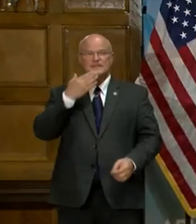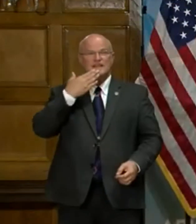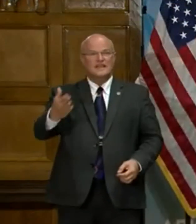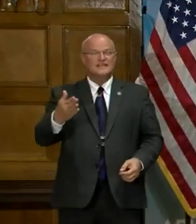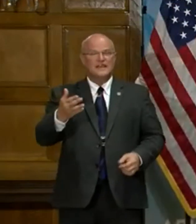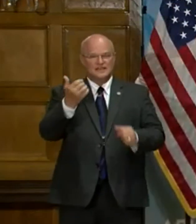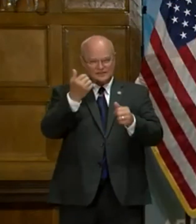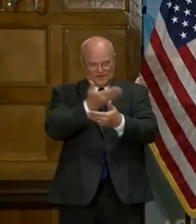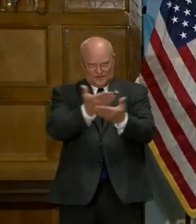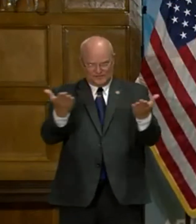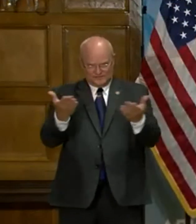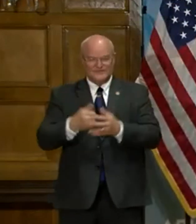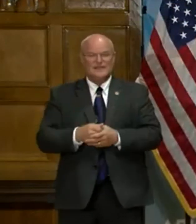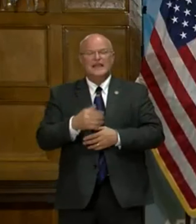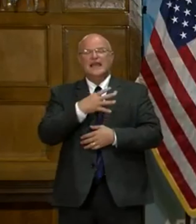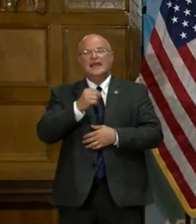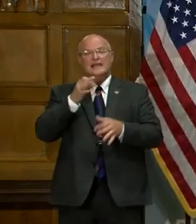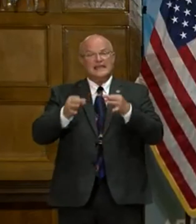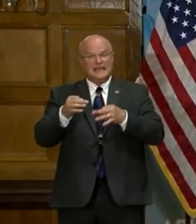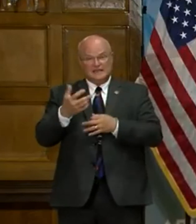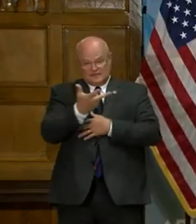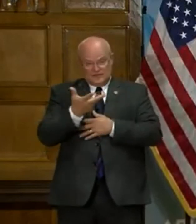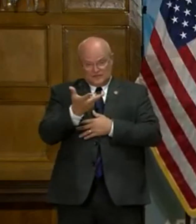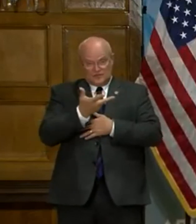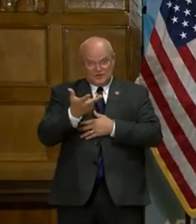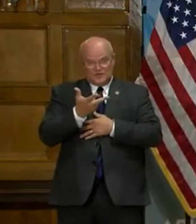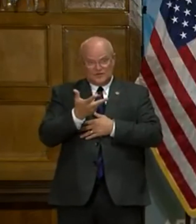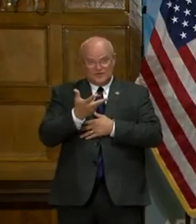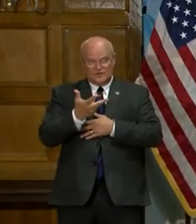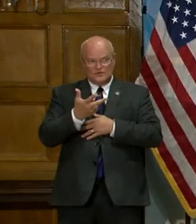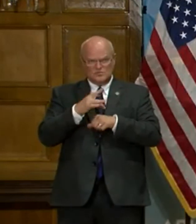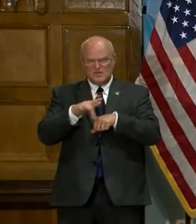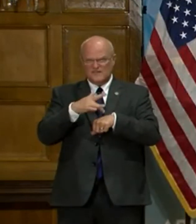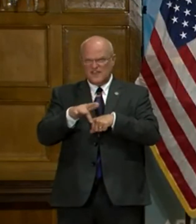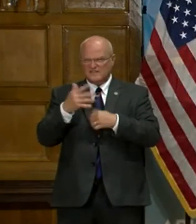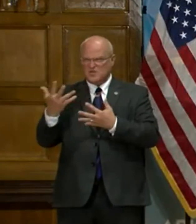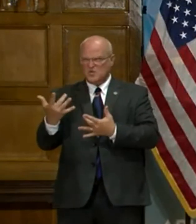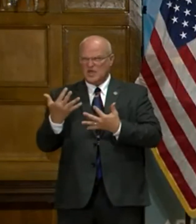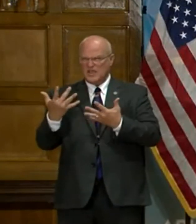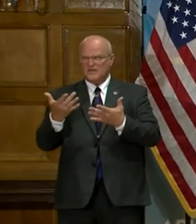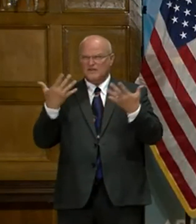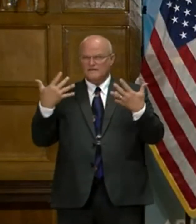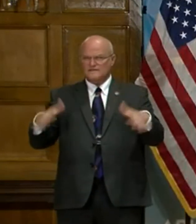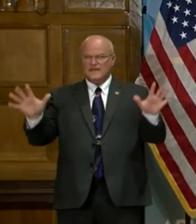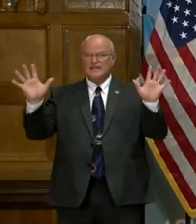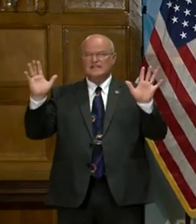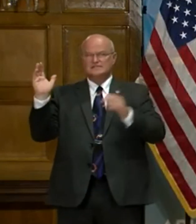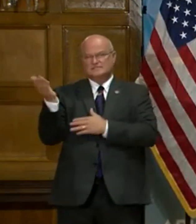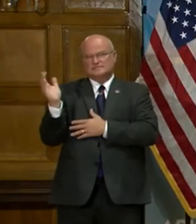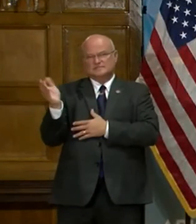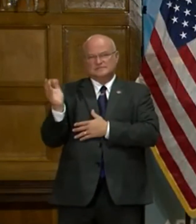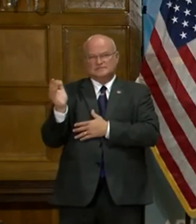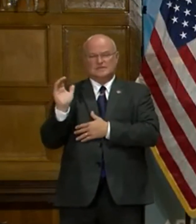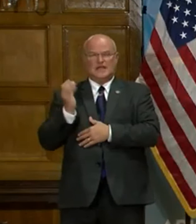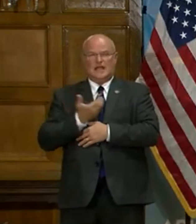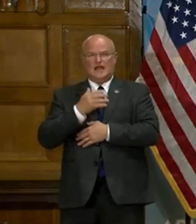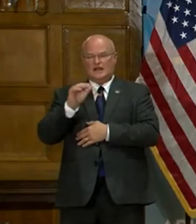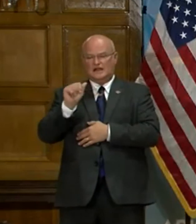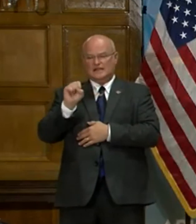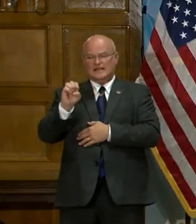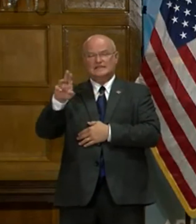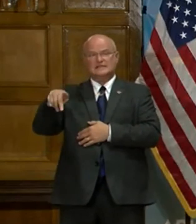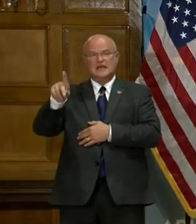Thank you, each of you, and if you all, I think you all will be available if you can wait around, and after we present our